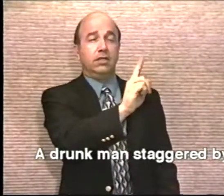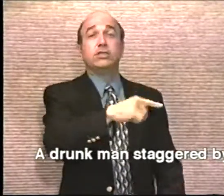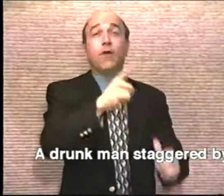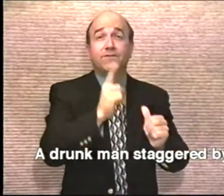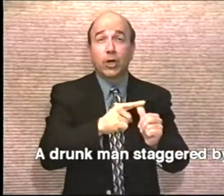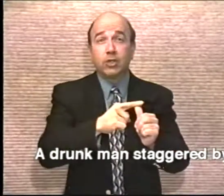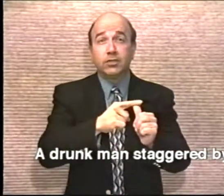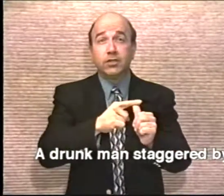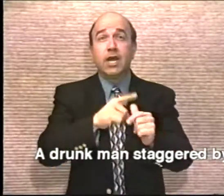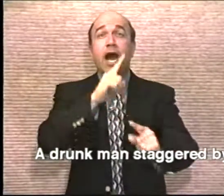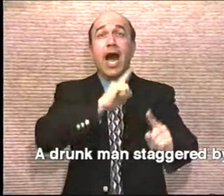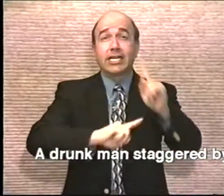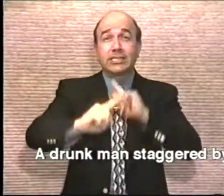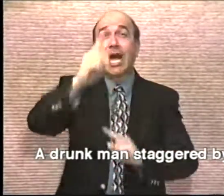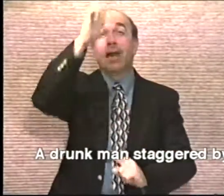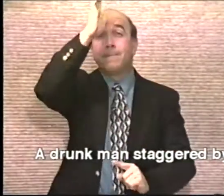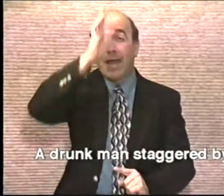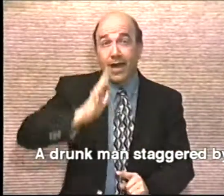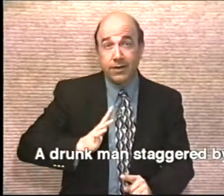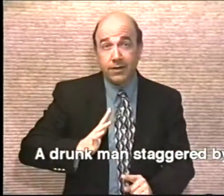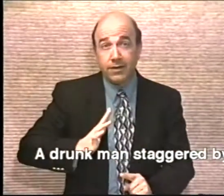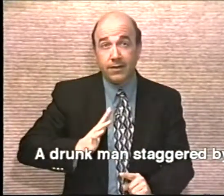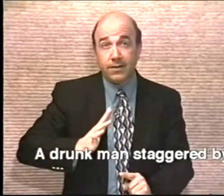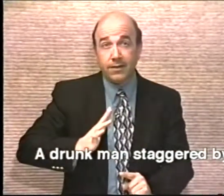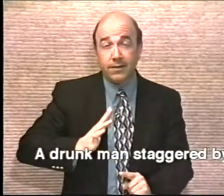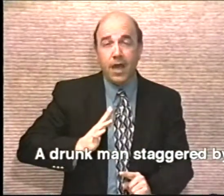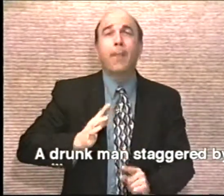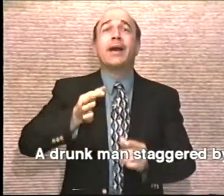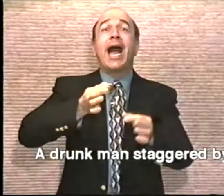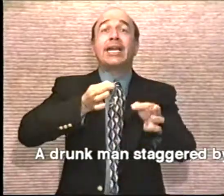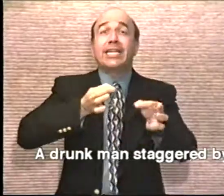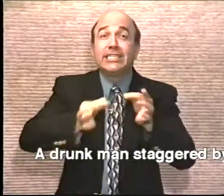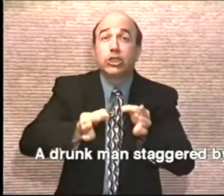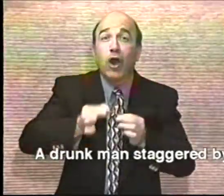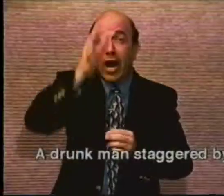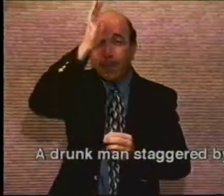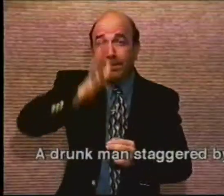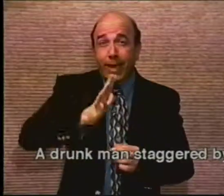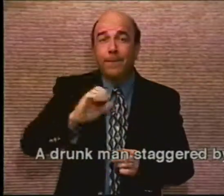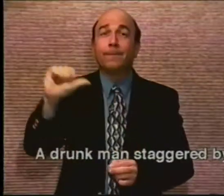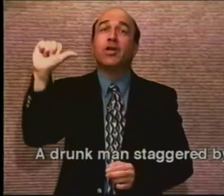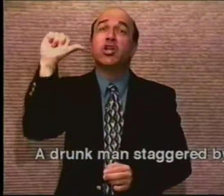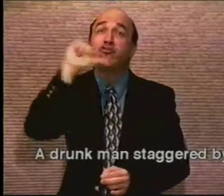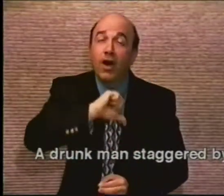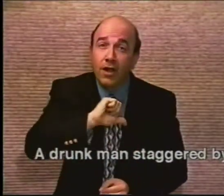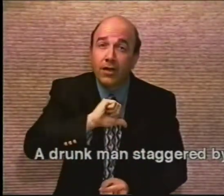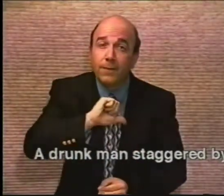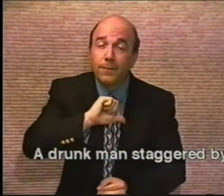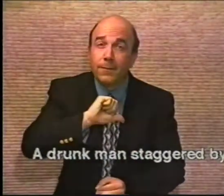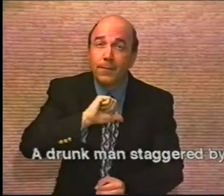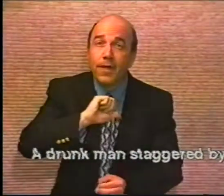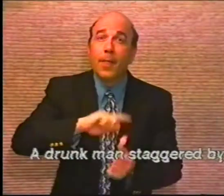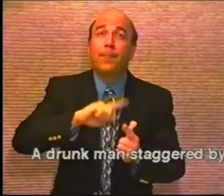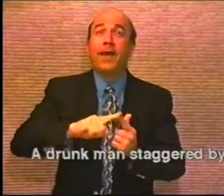so first I sign man, then I describe the man drunk,